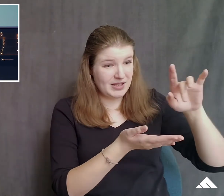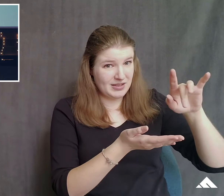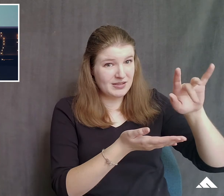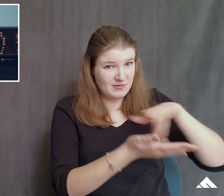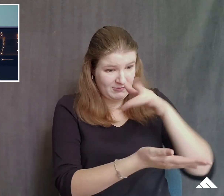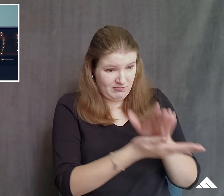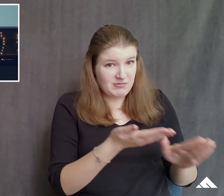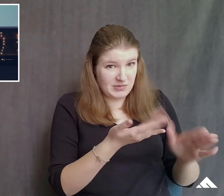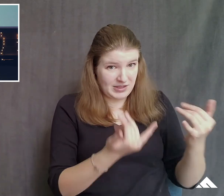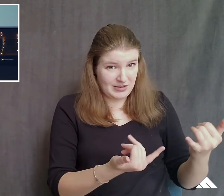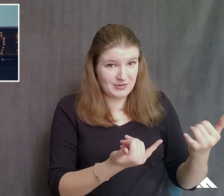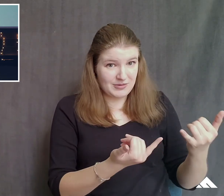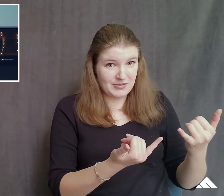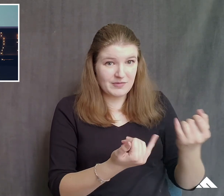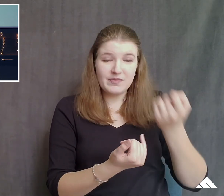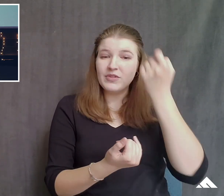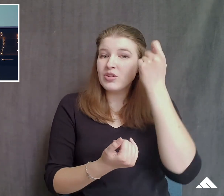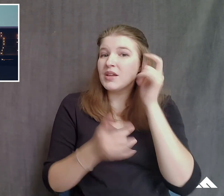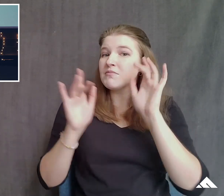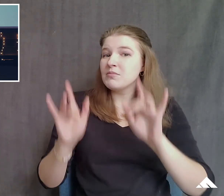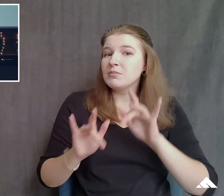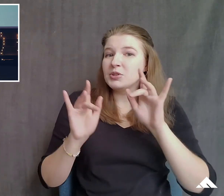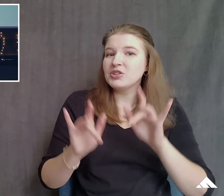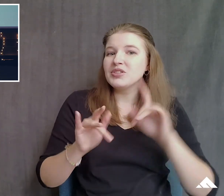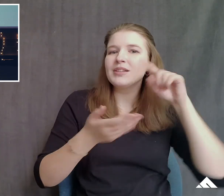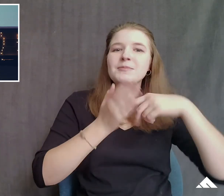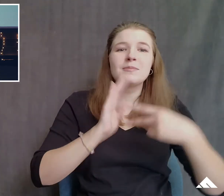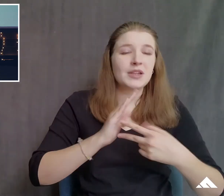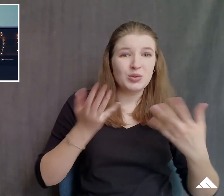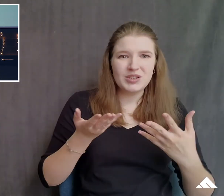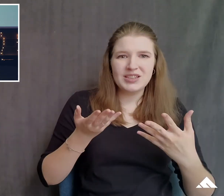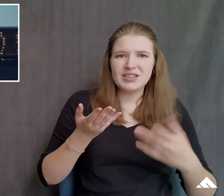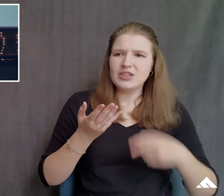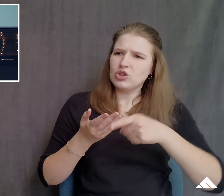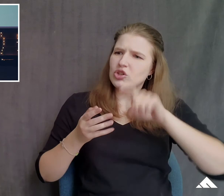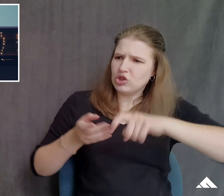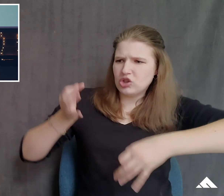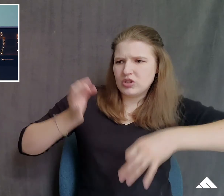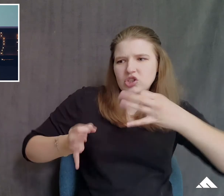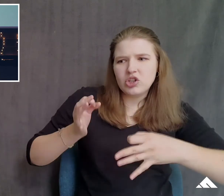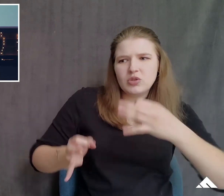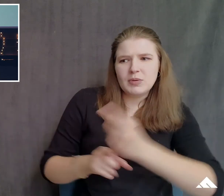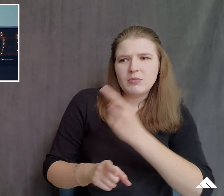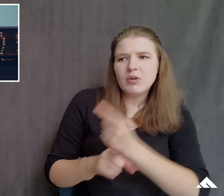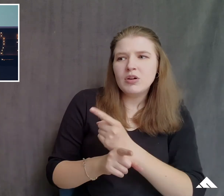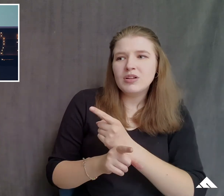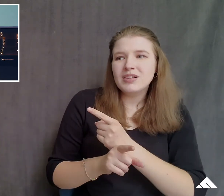See, mercy is not getting the judgment you deserve